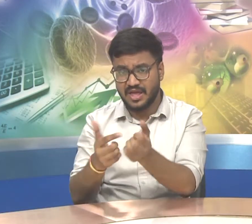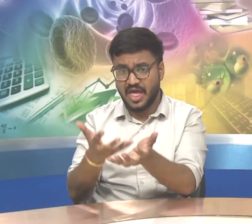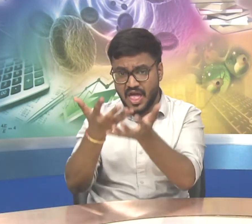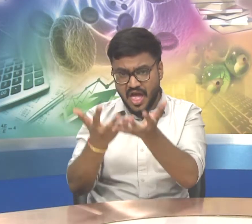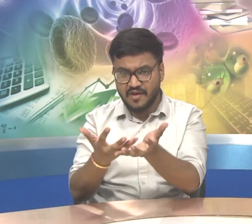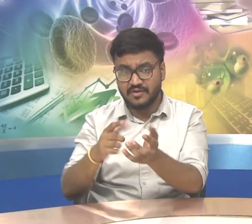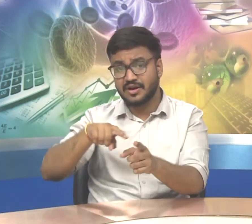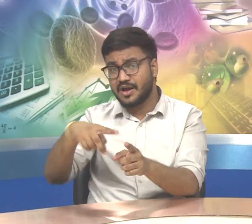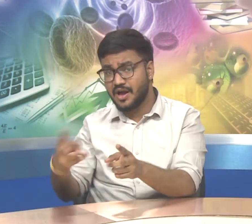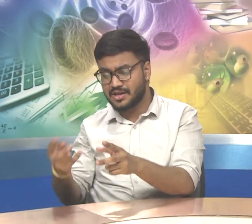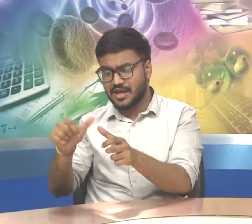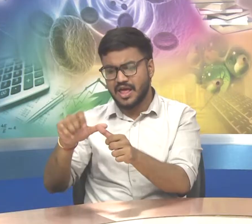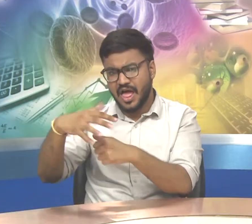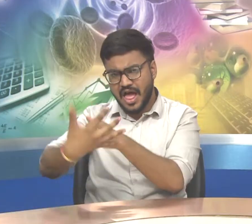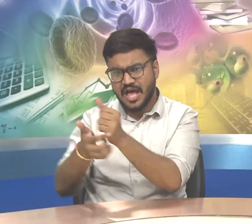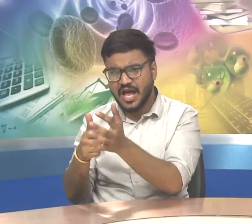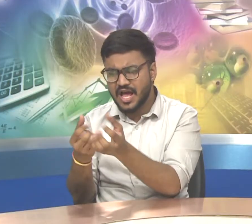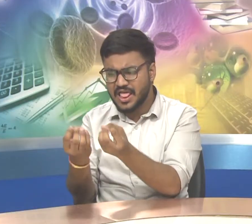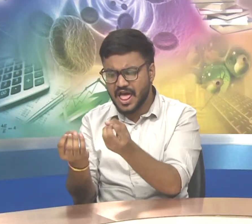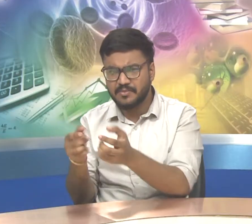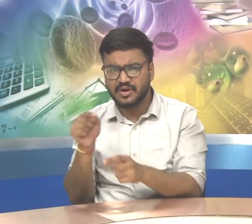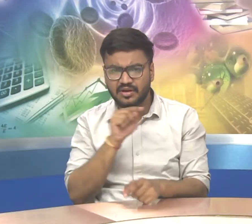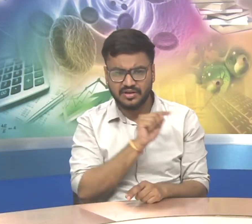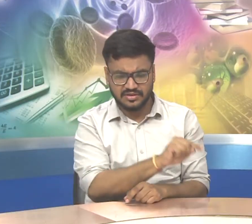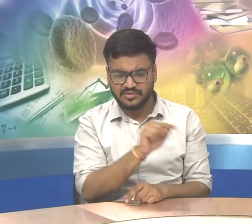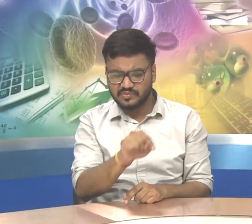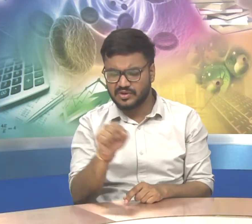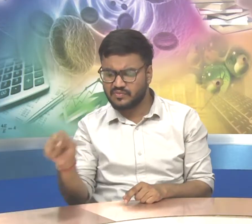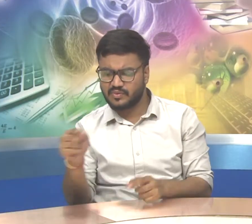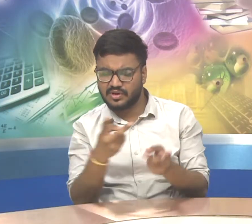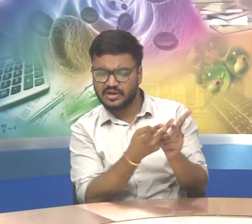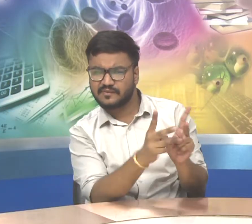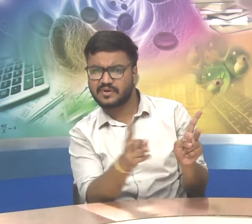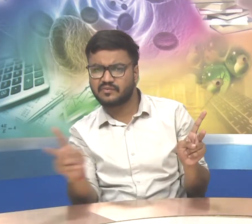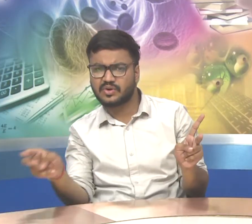atomic mass and atomic number.